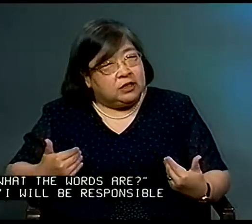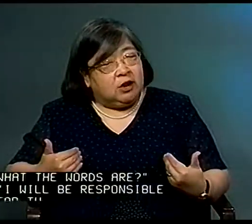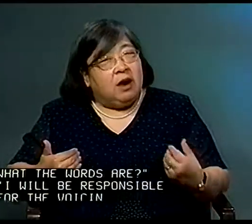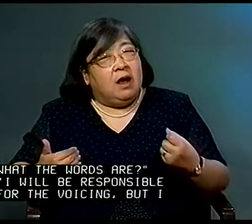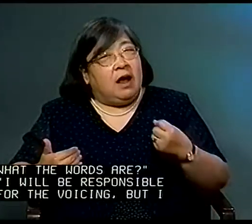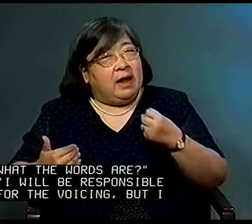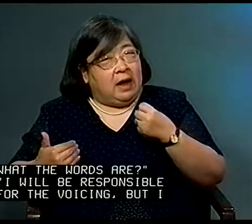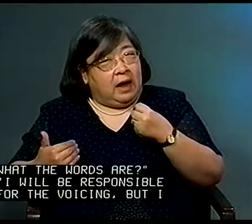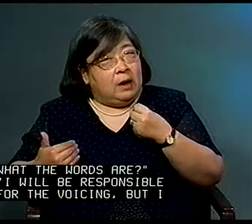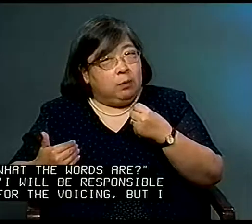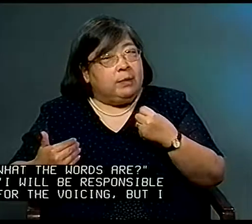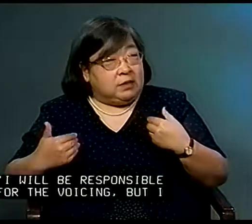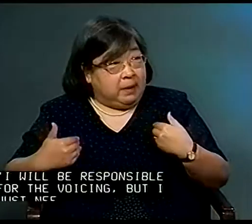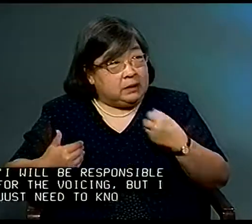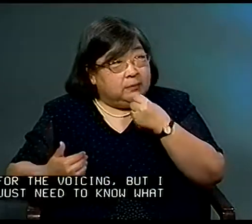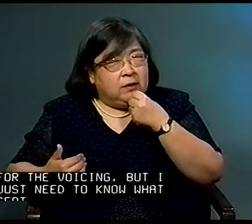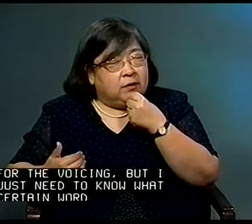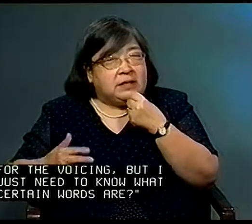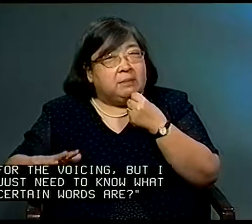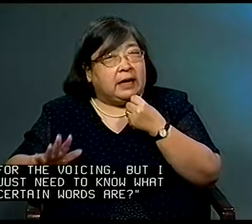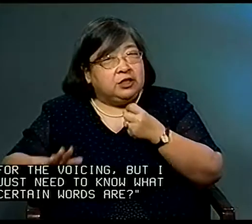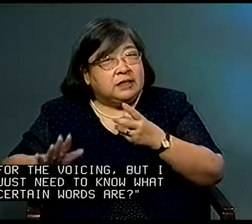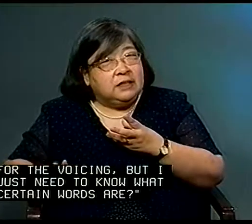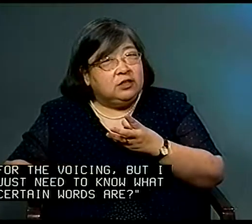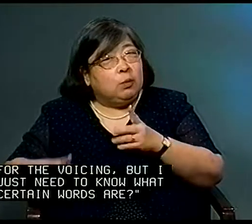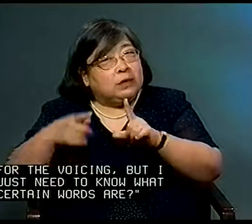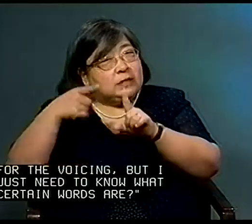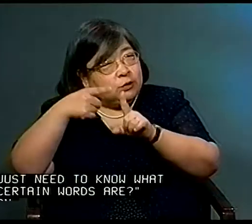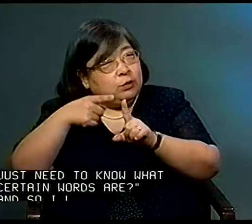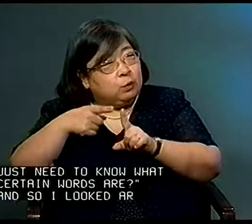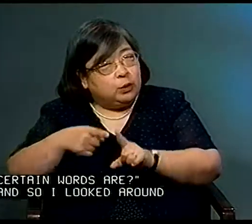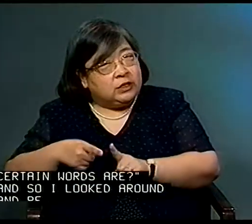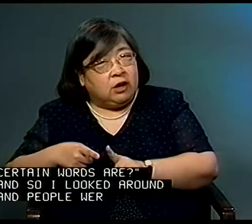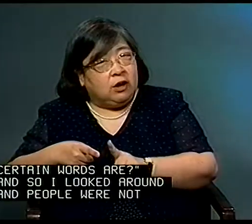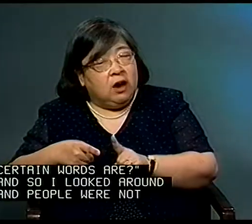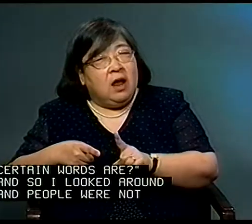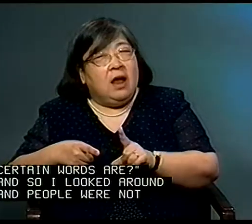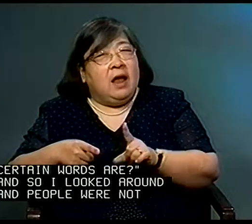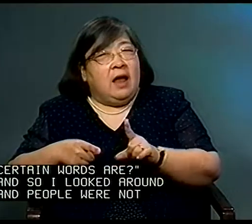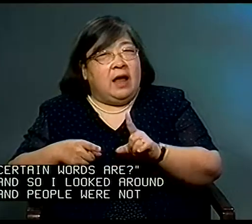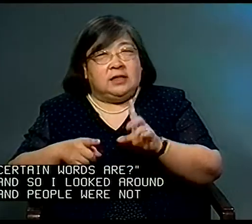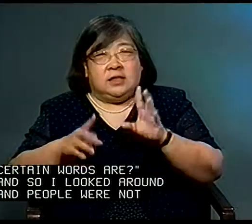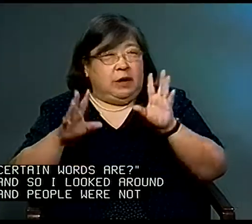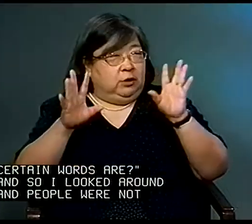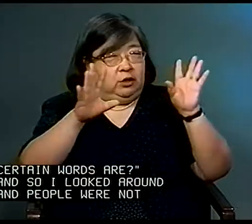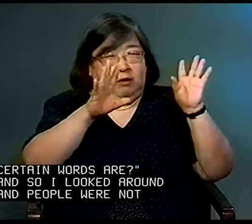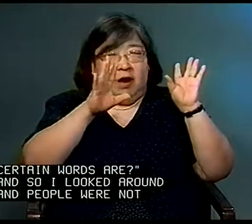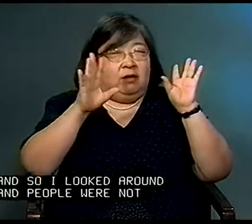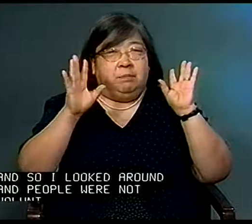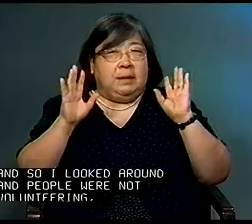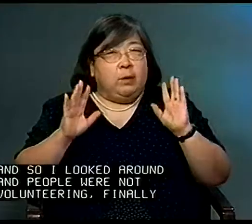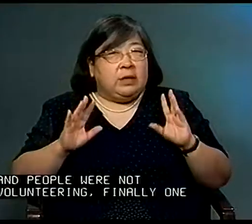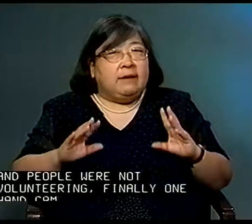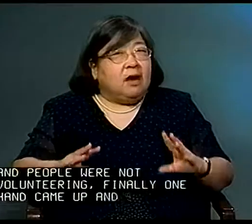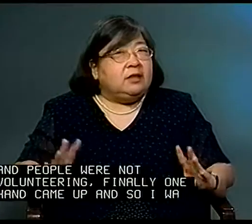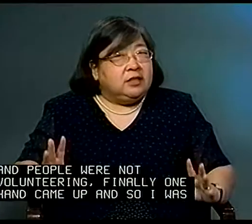are? I will be responsible for the voicing, but I just need to know what certain words are." And so I looked around, people were not